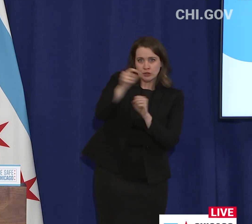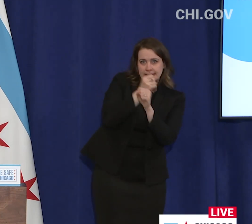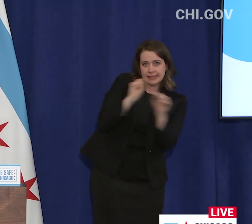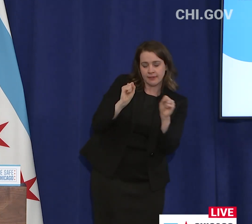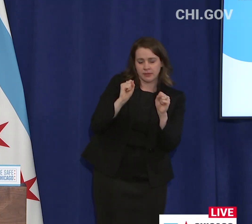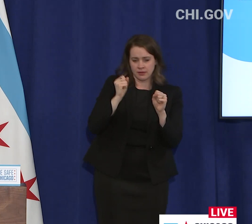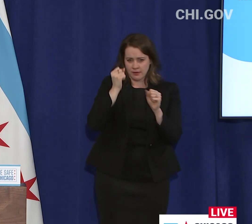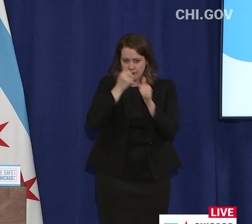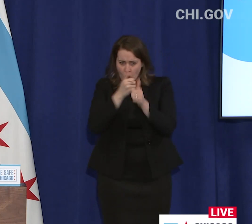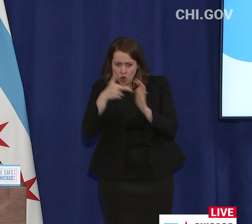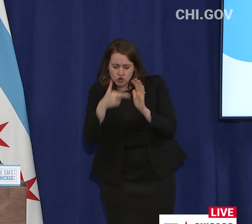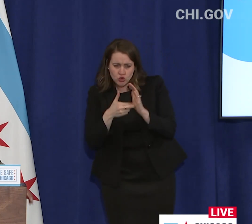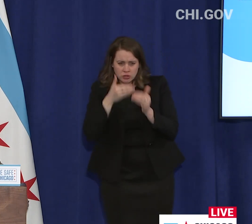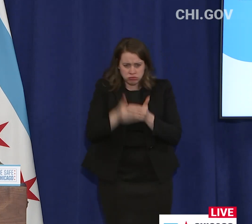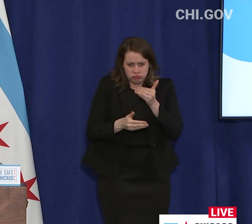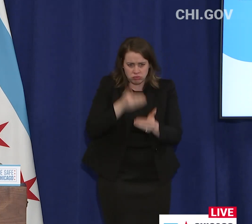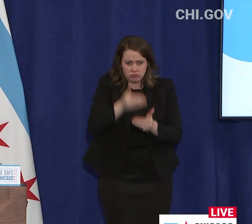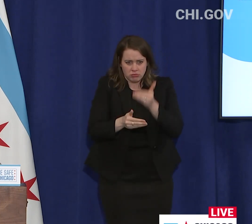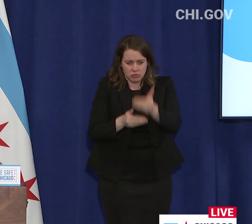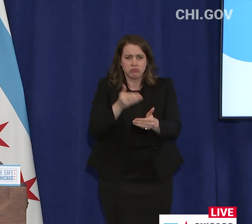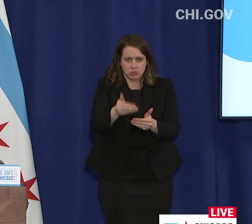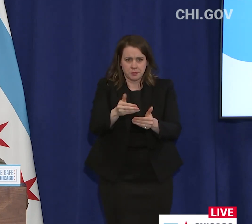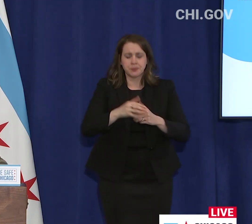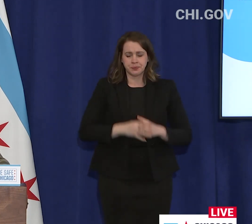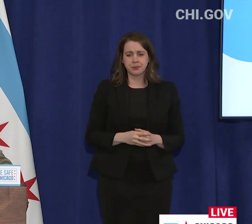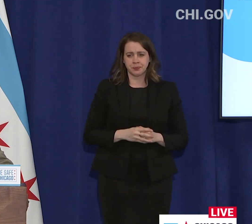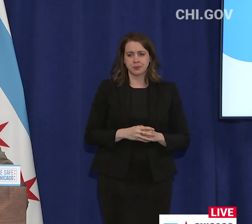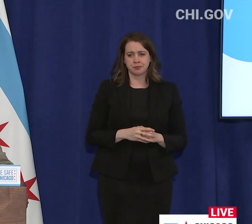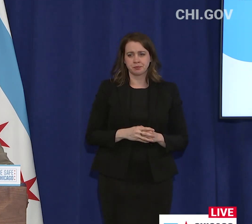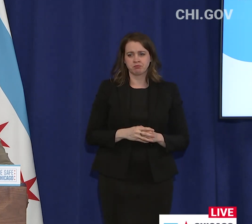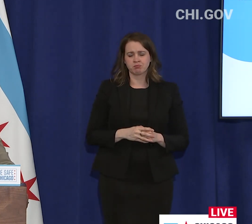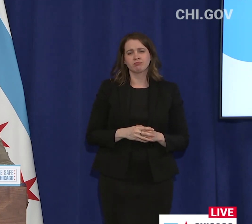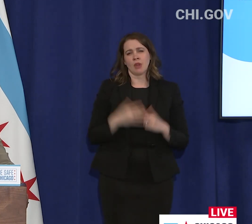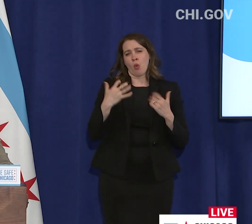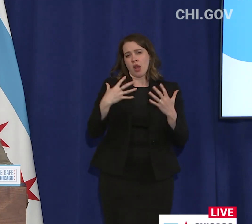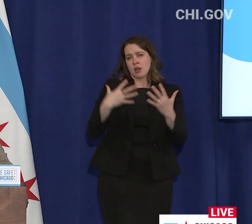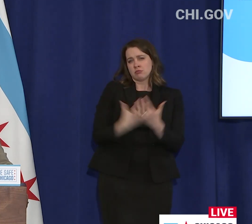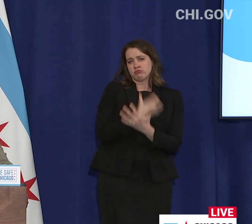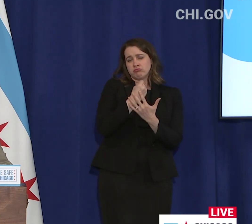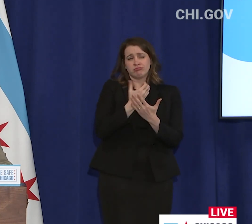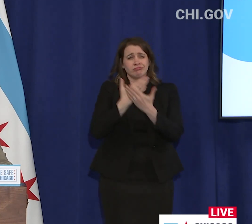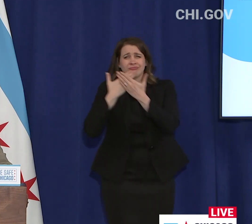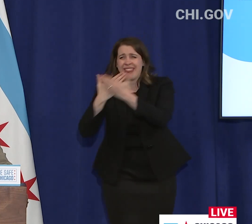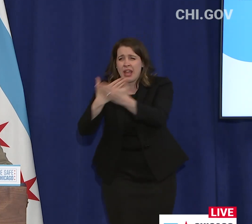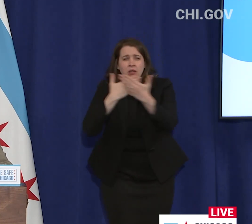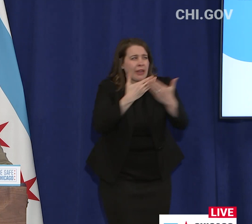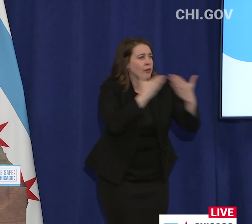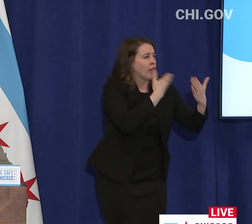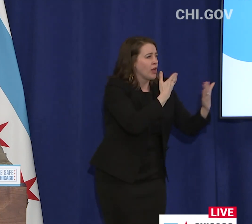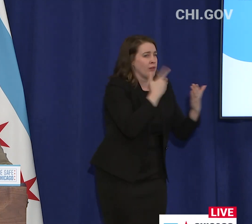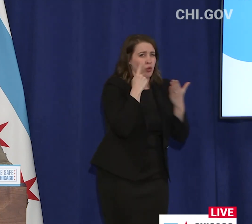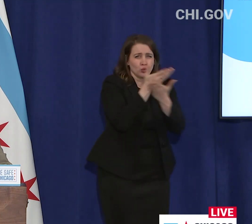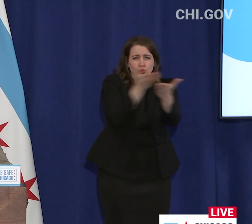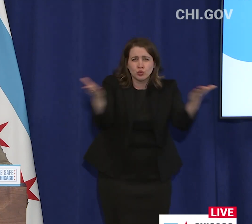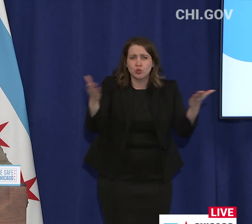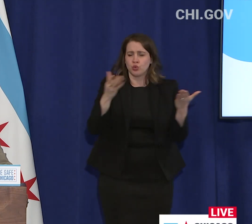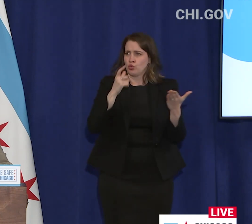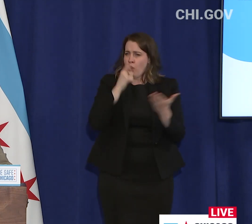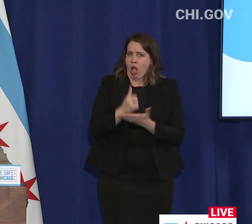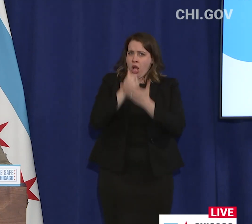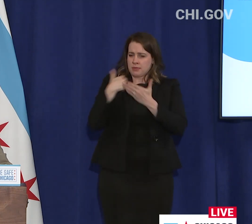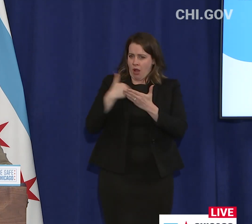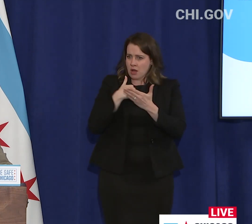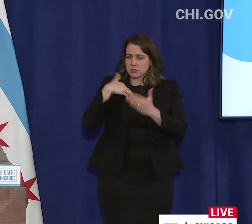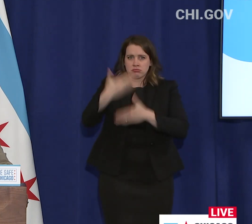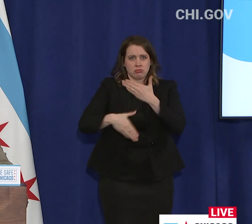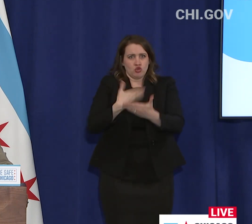do to get there. I want to express my gratitude once again to everyone who has made this moment possible.